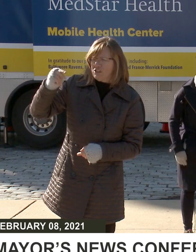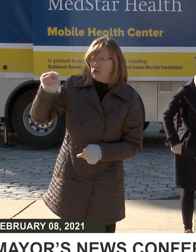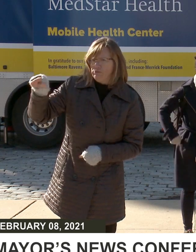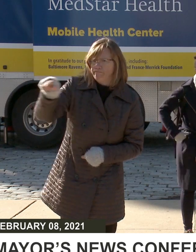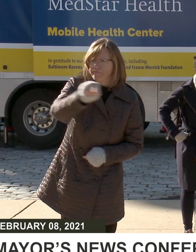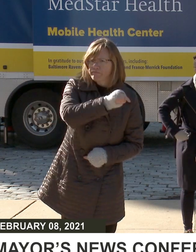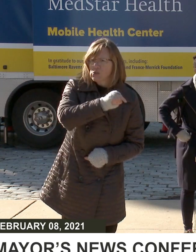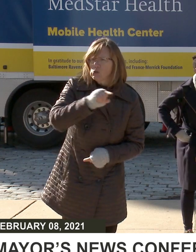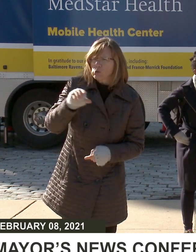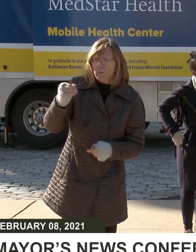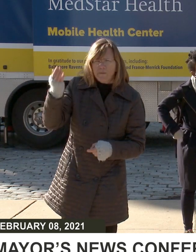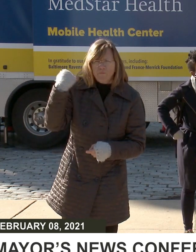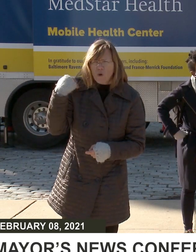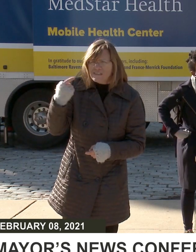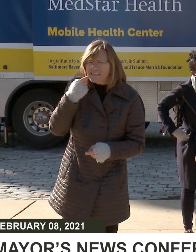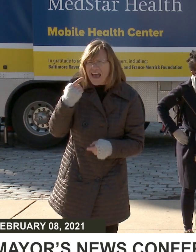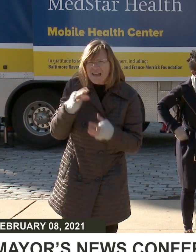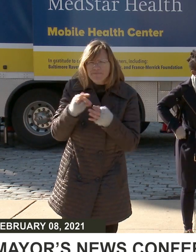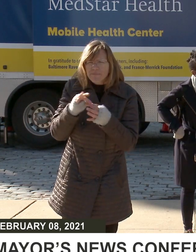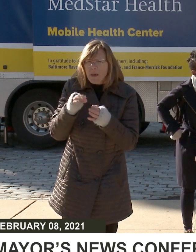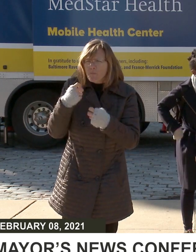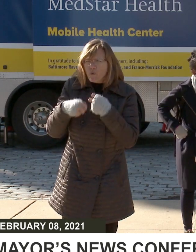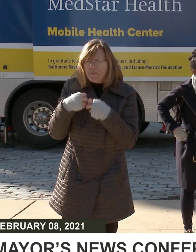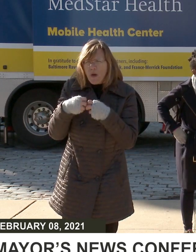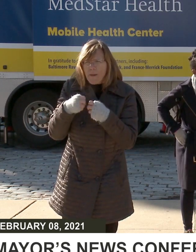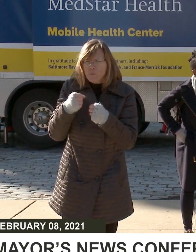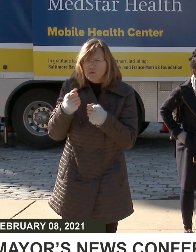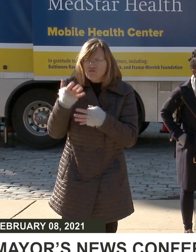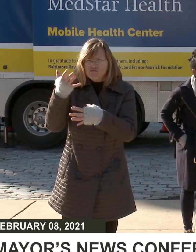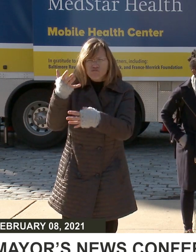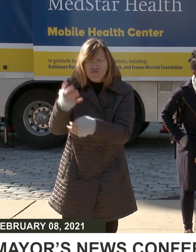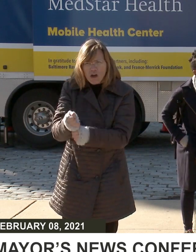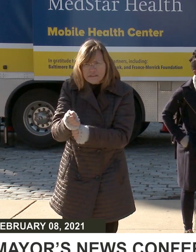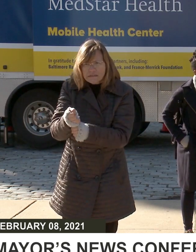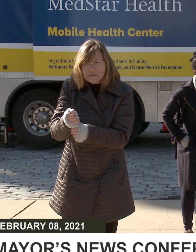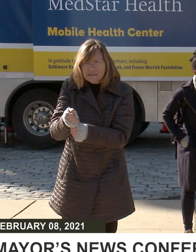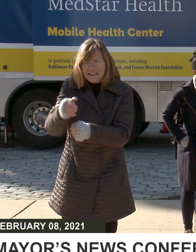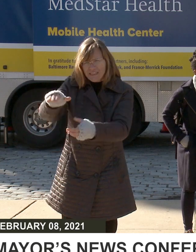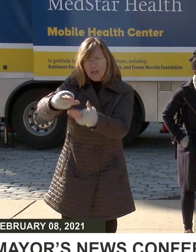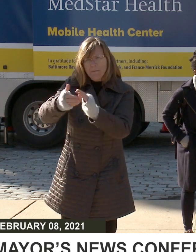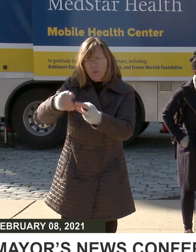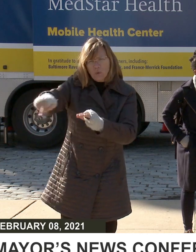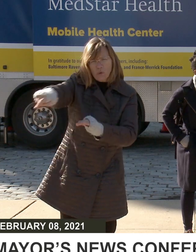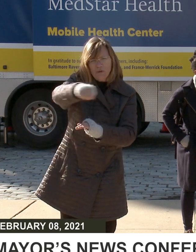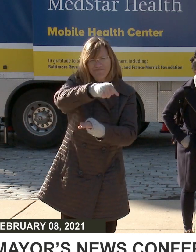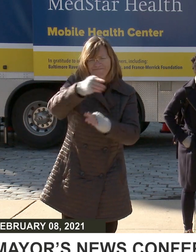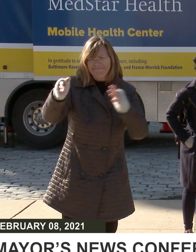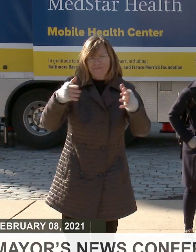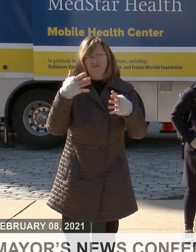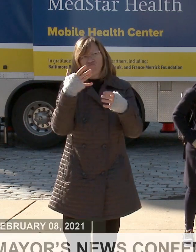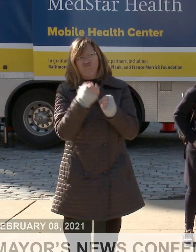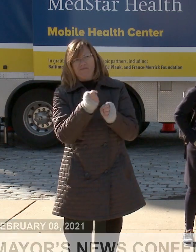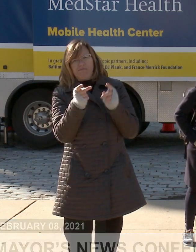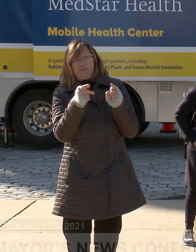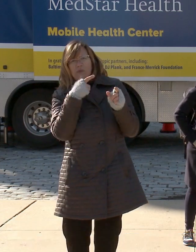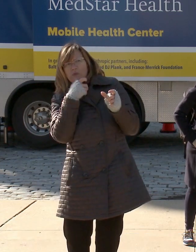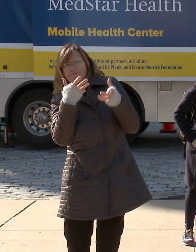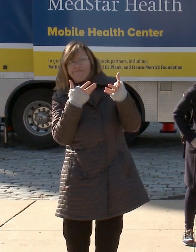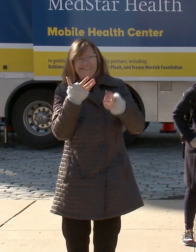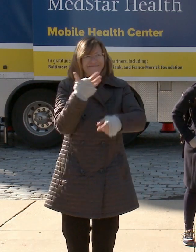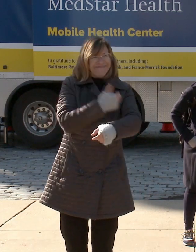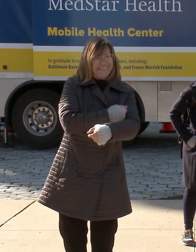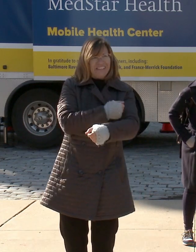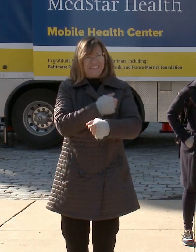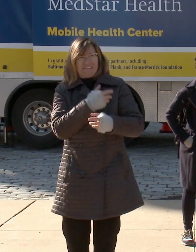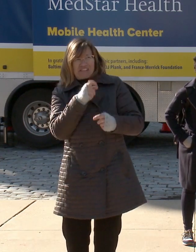there's been some trust issue with the vaccine in a number of the neighborhoods that you're targeting. Will these mobile units